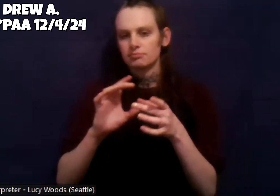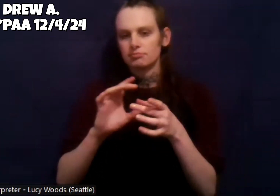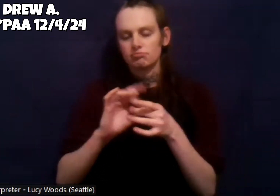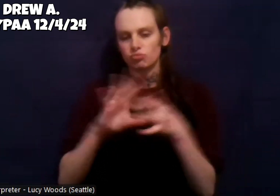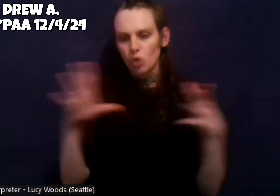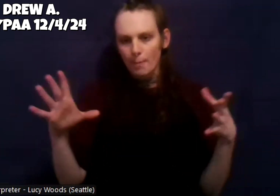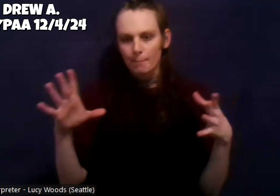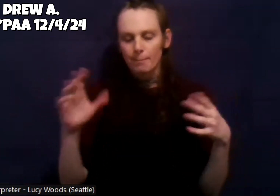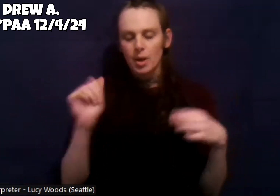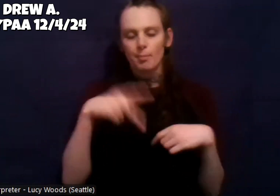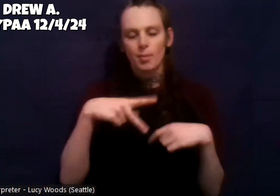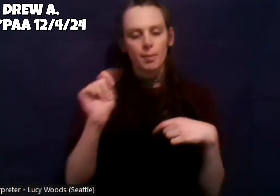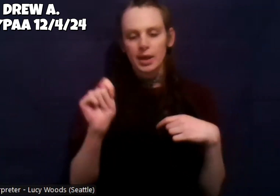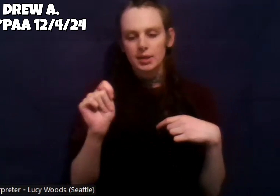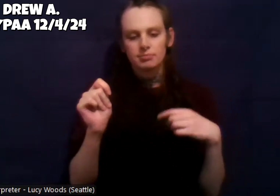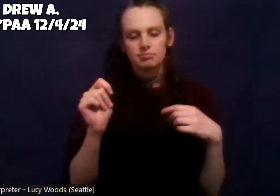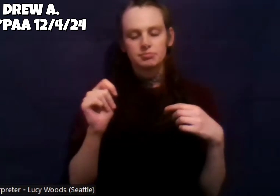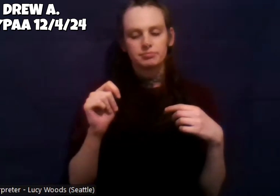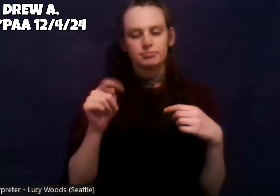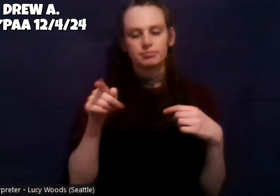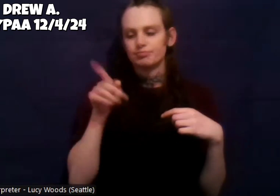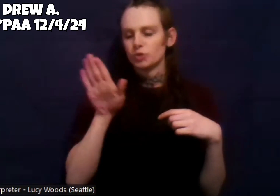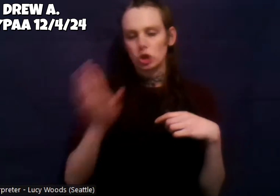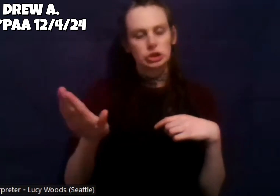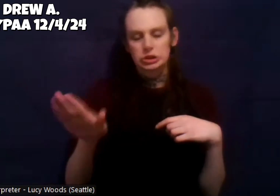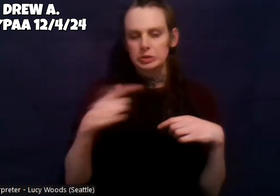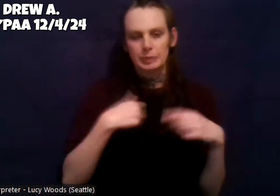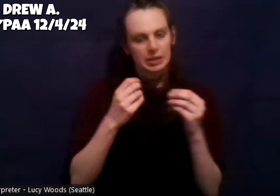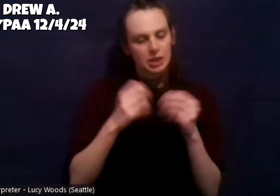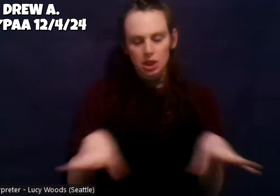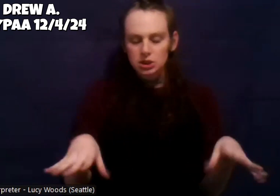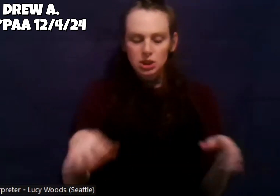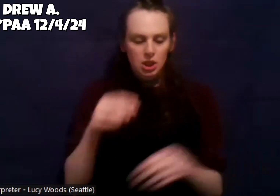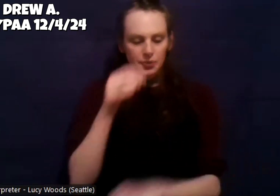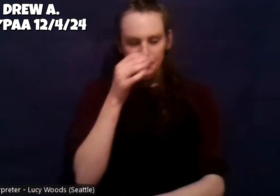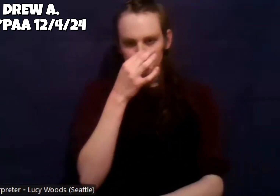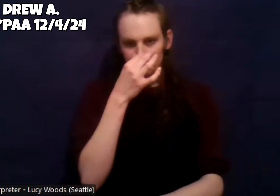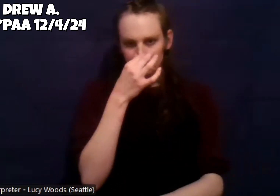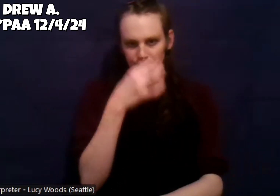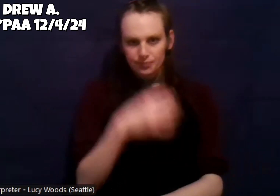shared, just more like just complete